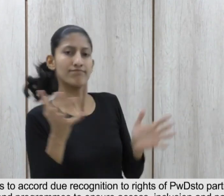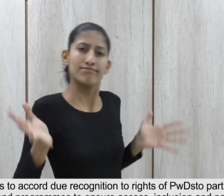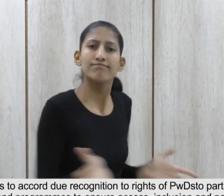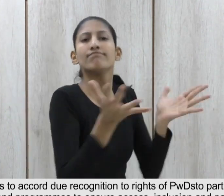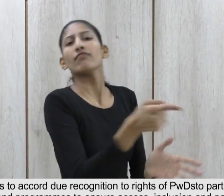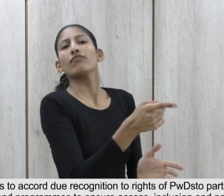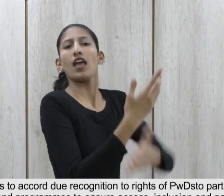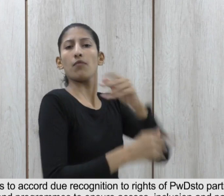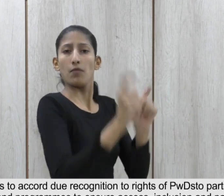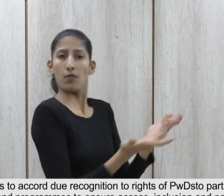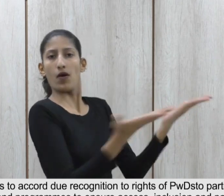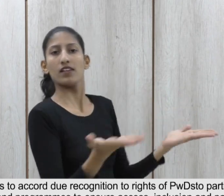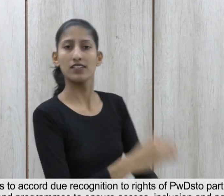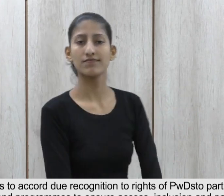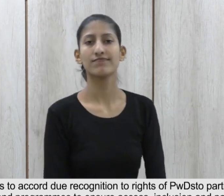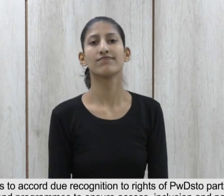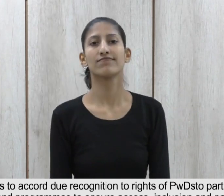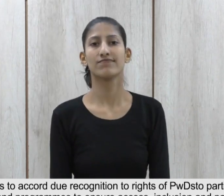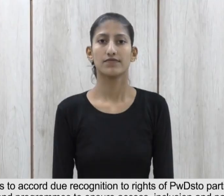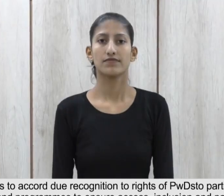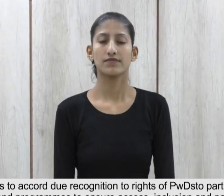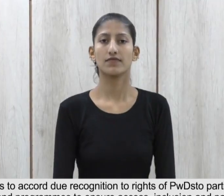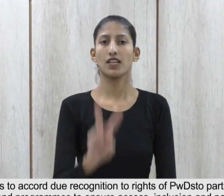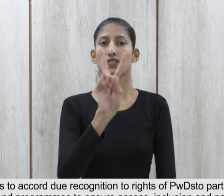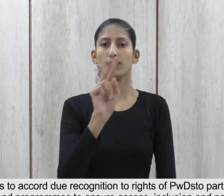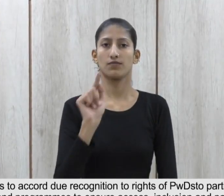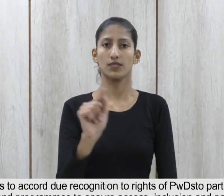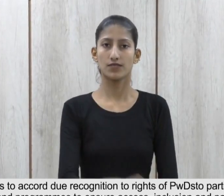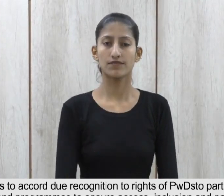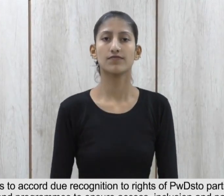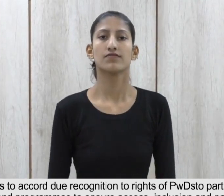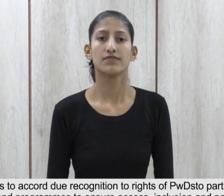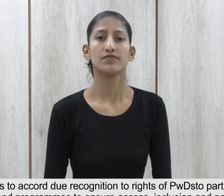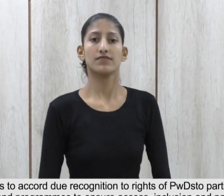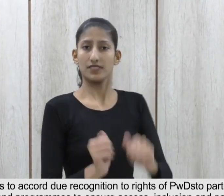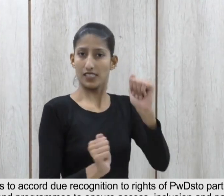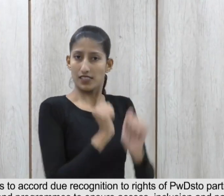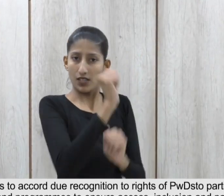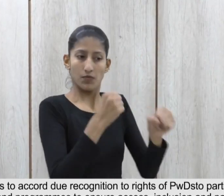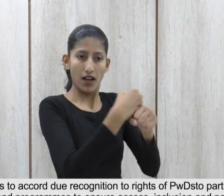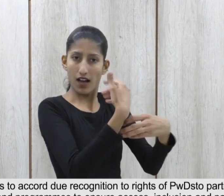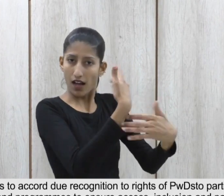.6